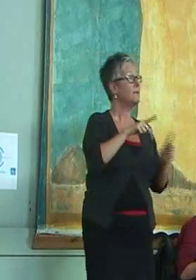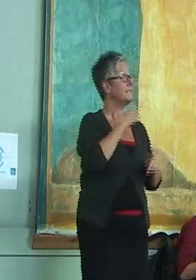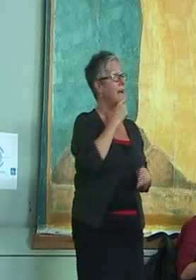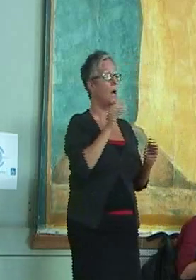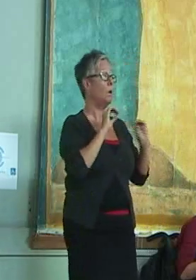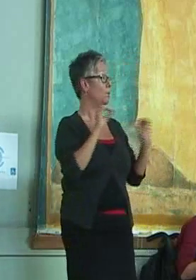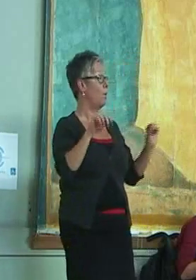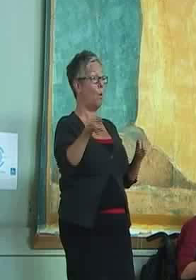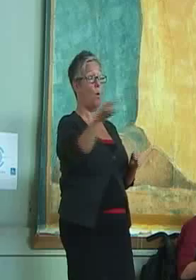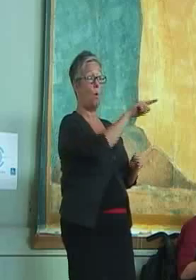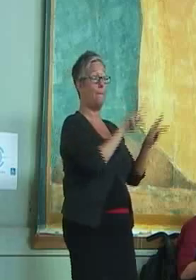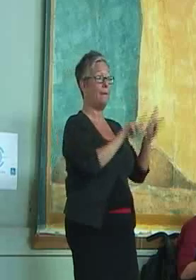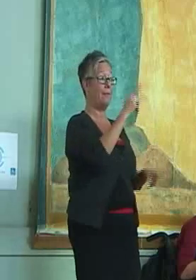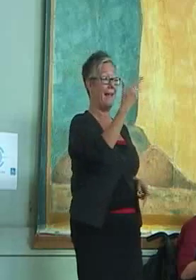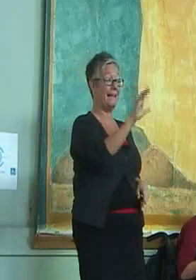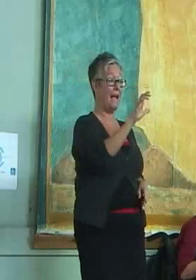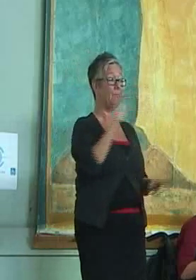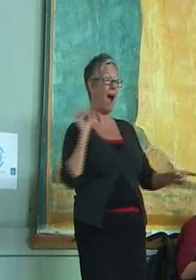society handicaps them.